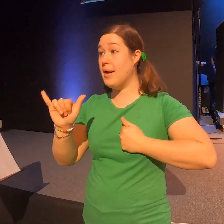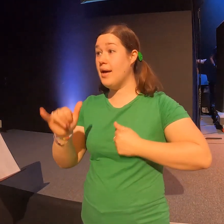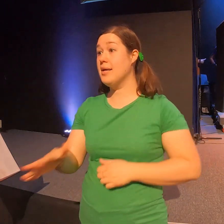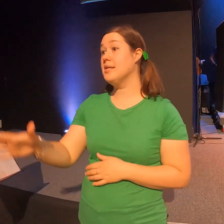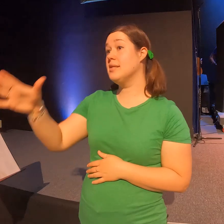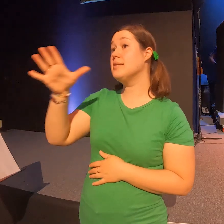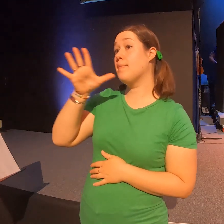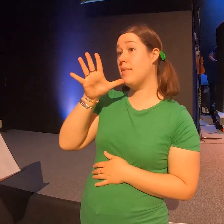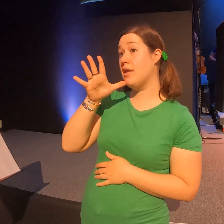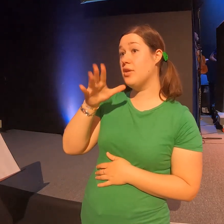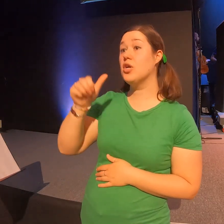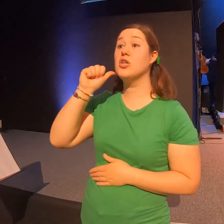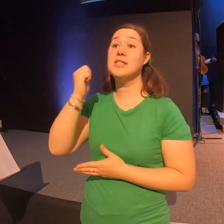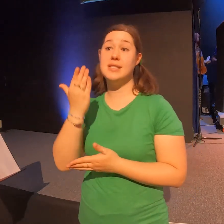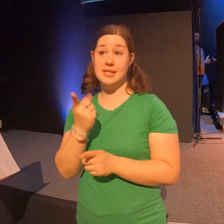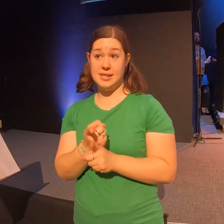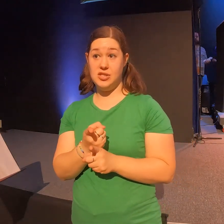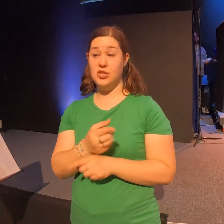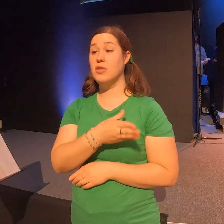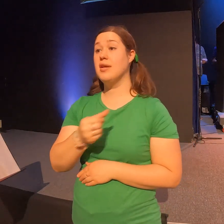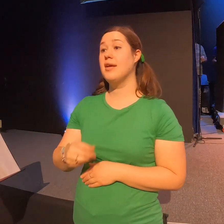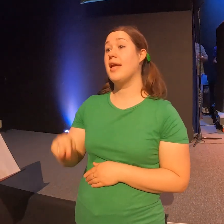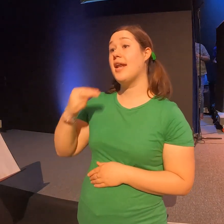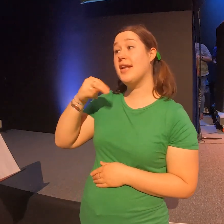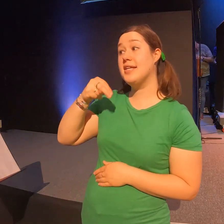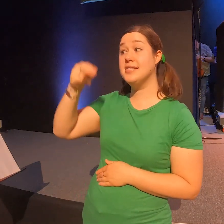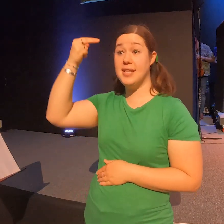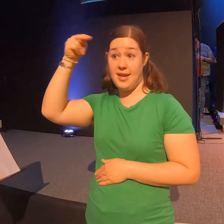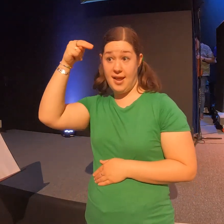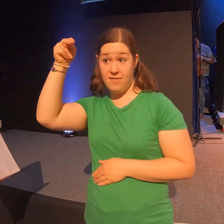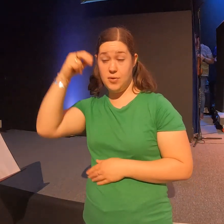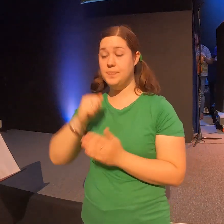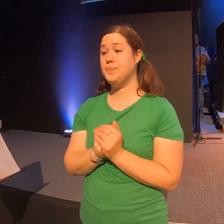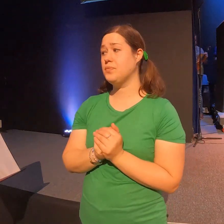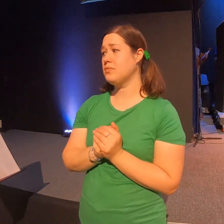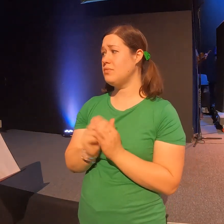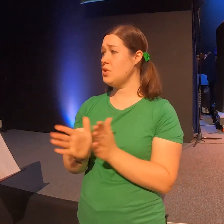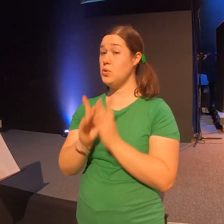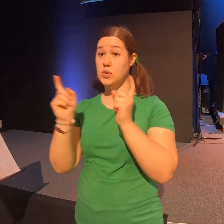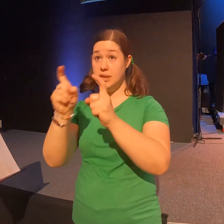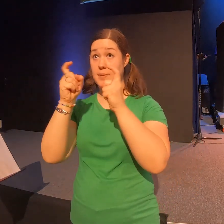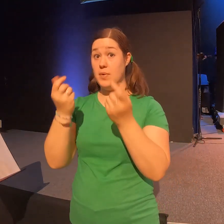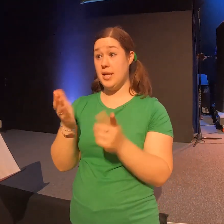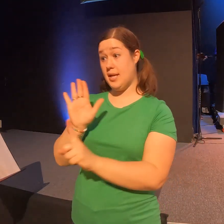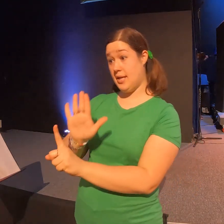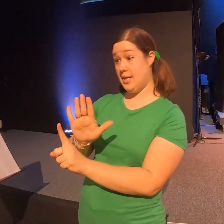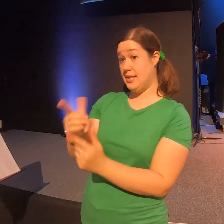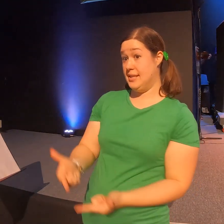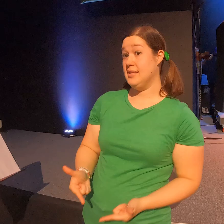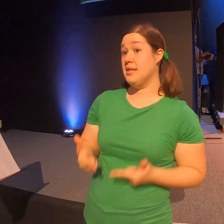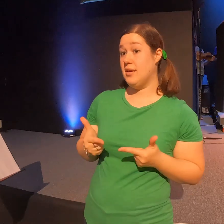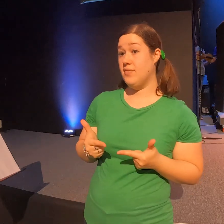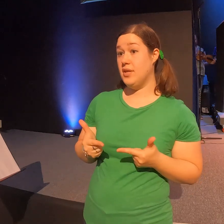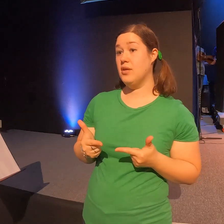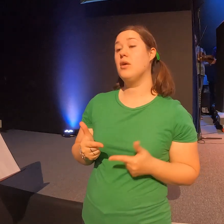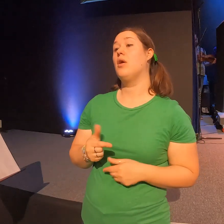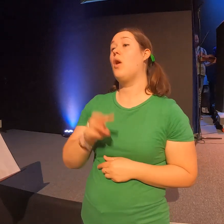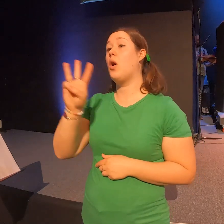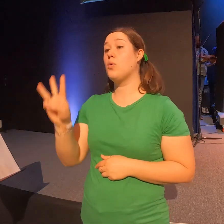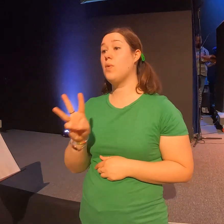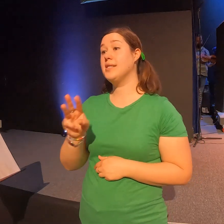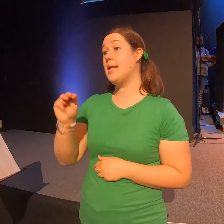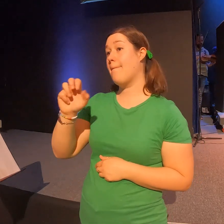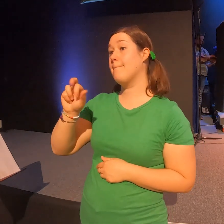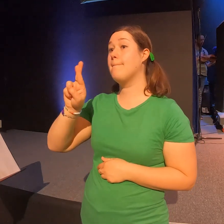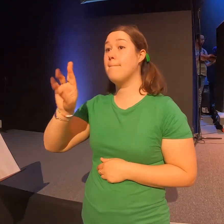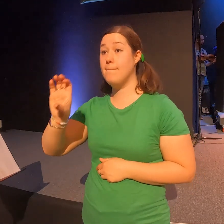daughters, Julie and Reagan, niece, Sarah, and nephew, Clayton. So we did celebrate his life here at the church on Wednesday, March 6th in our sanctuary.